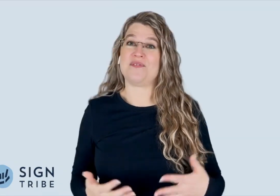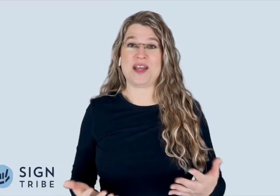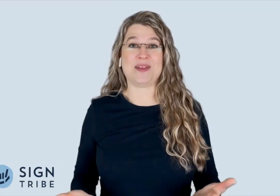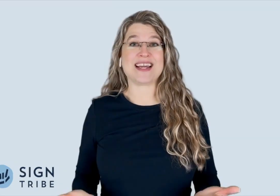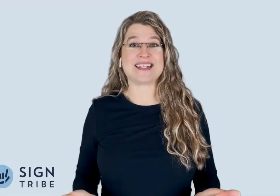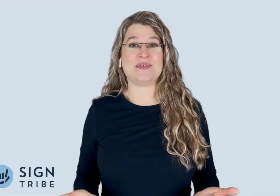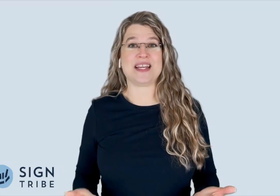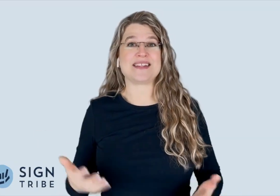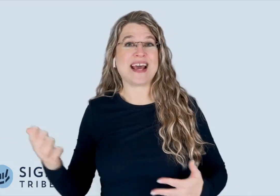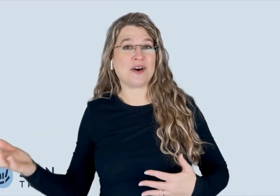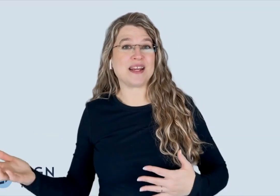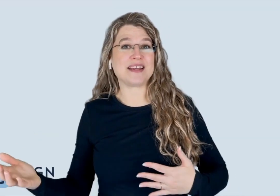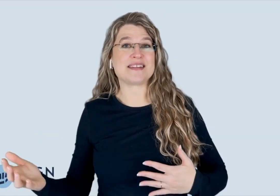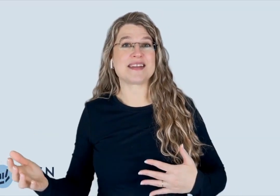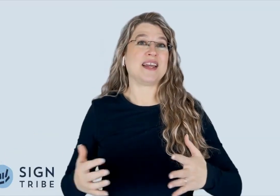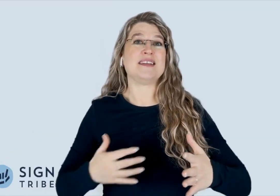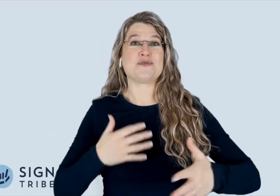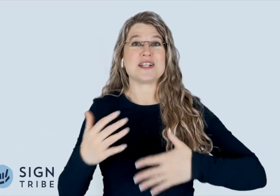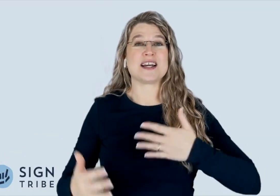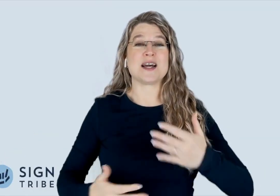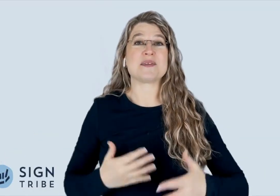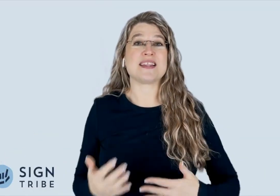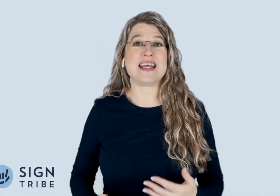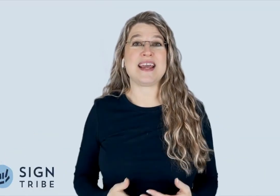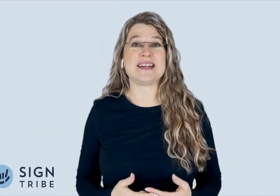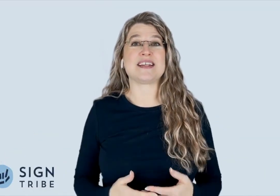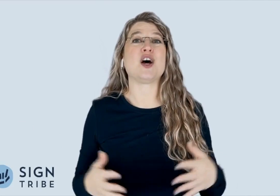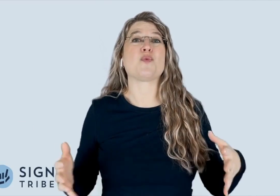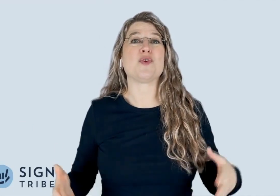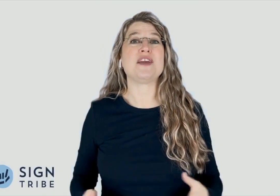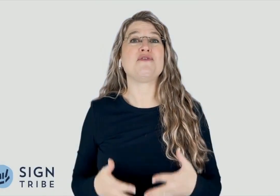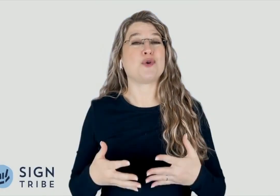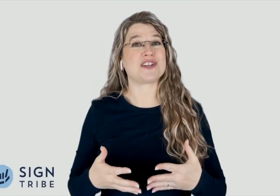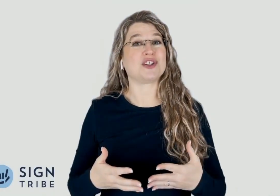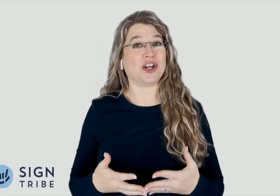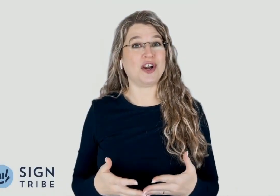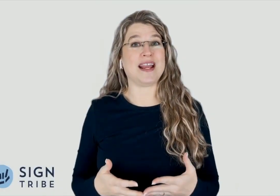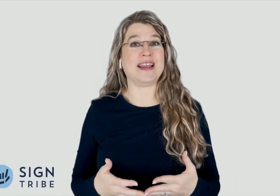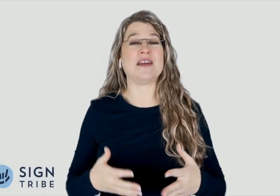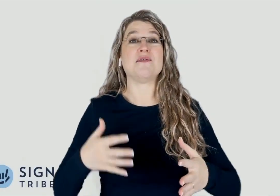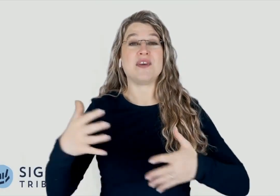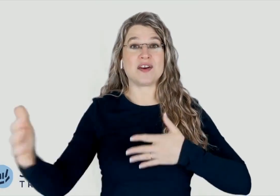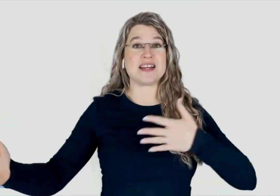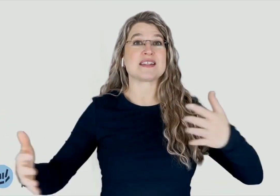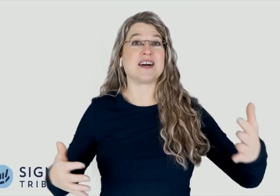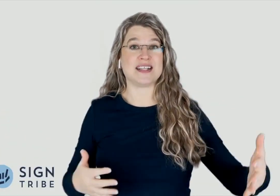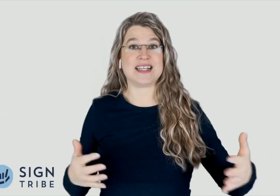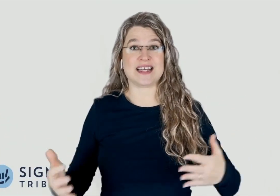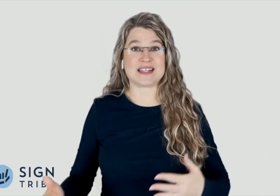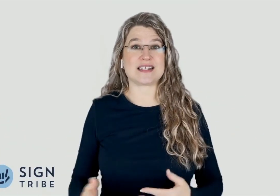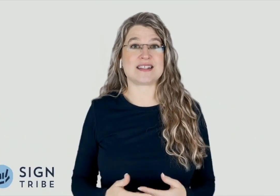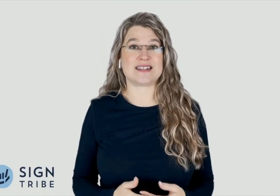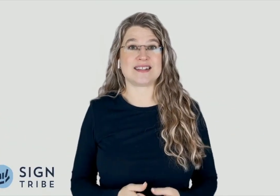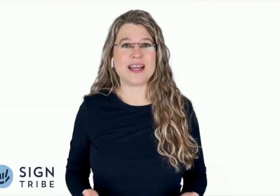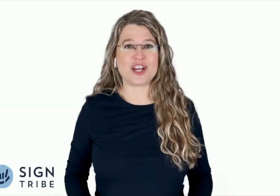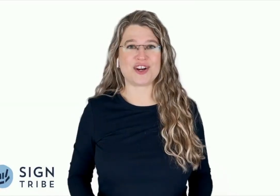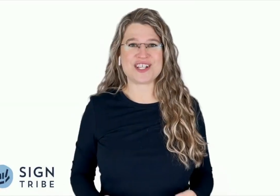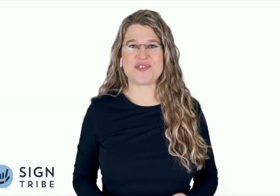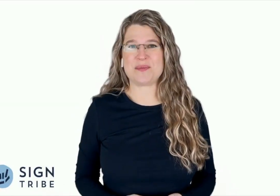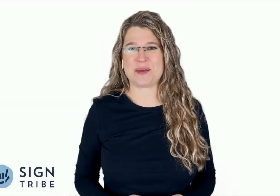family activities, outings, and different times of the day to help reinforce learning in various contexts. Encourage family